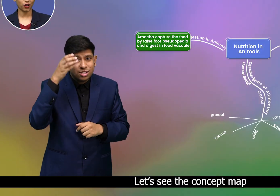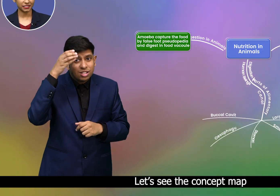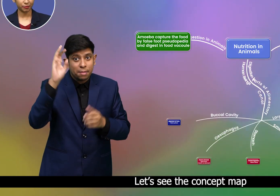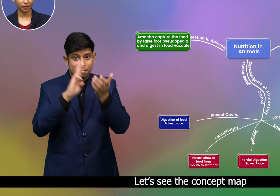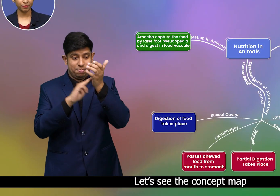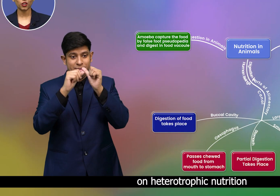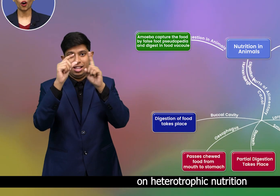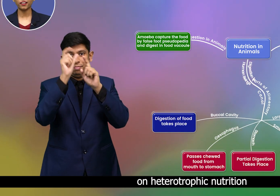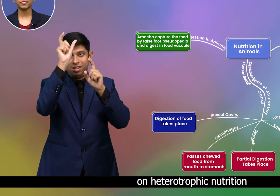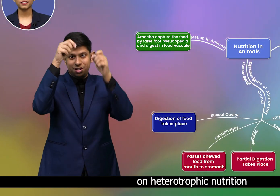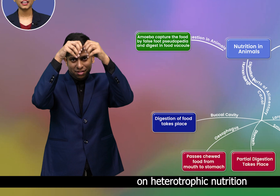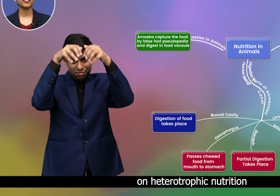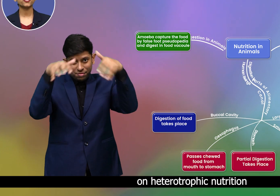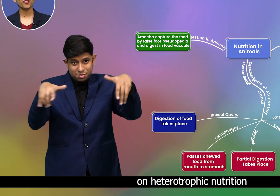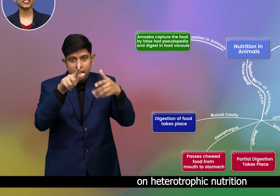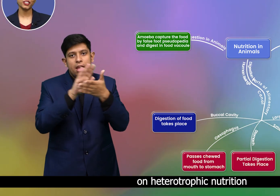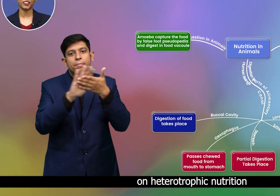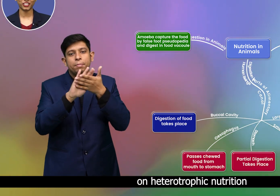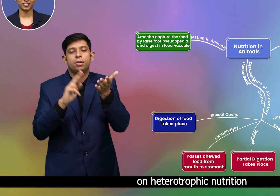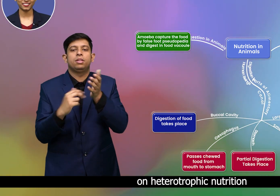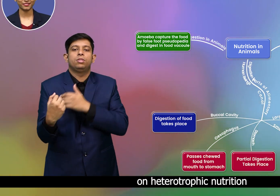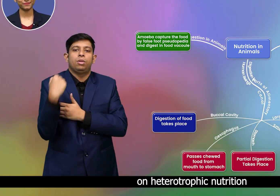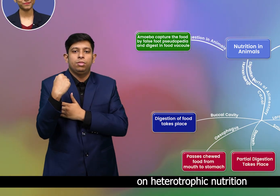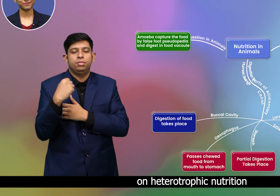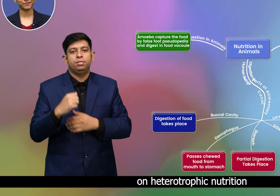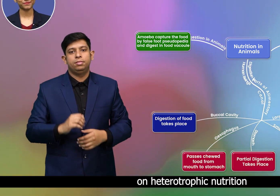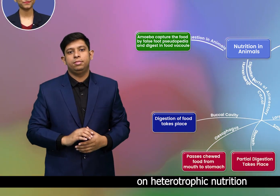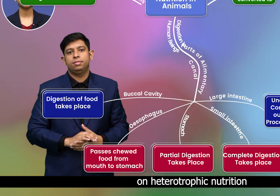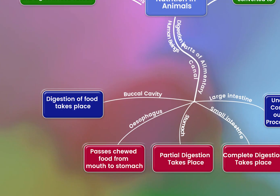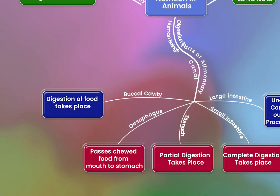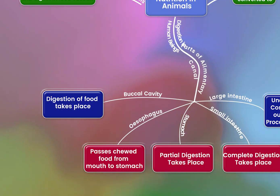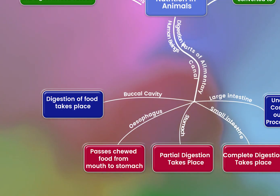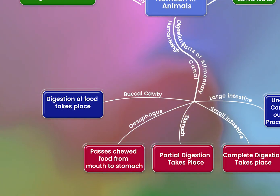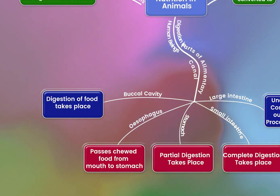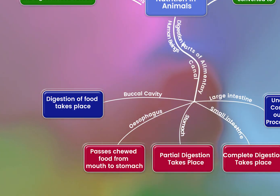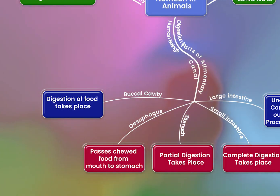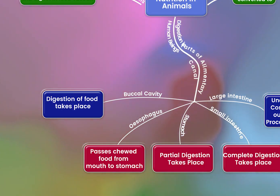Let's see the concept map on heterotrophic nutrition.